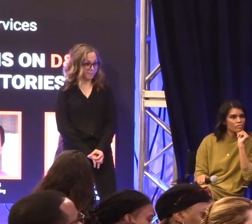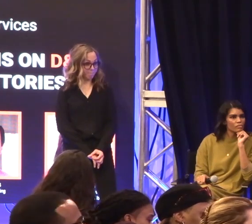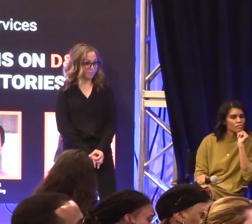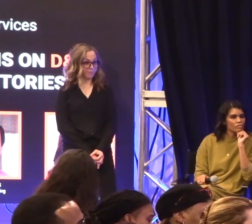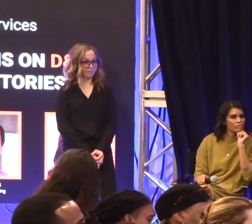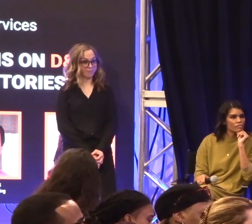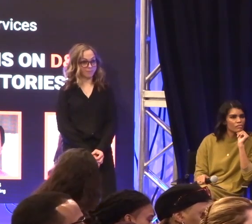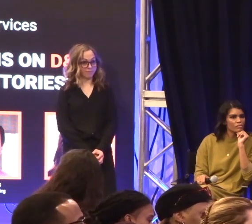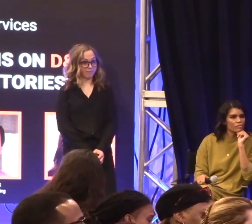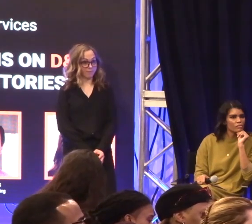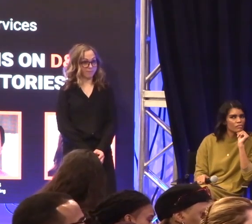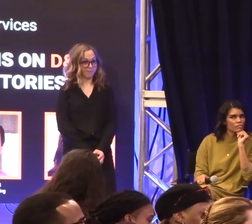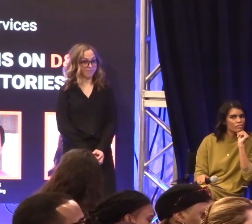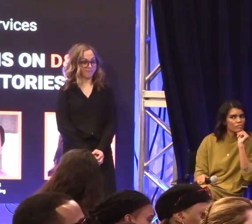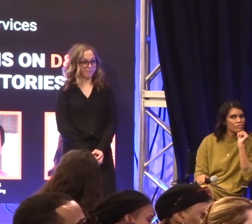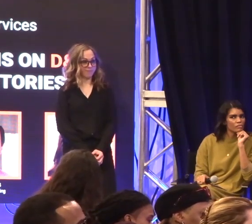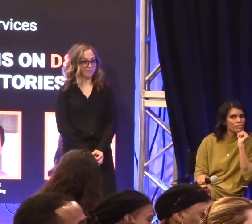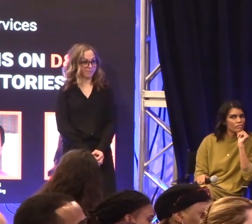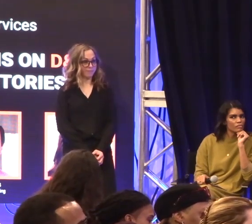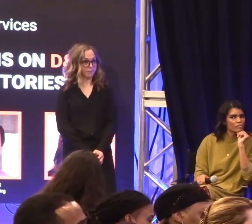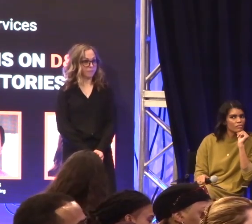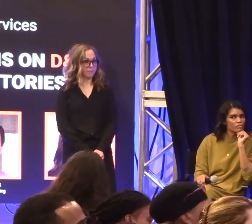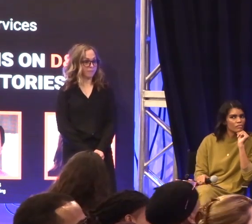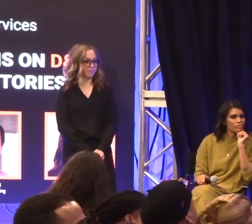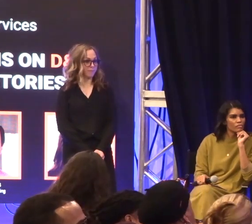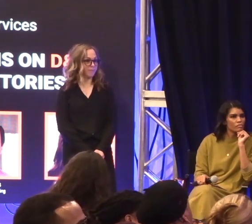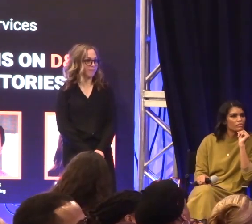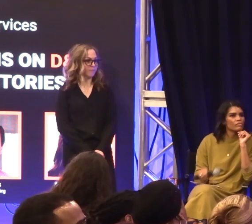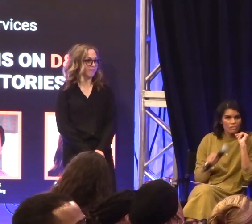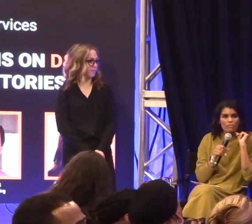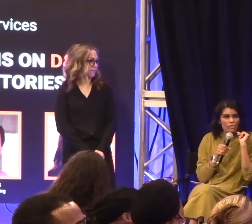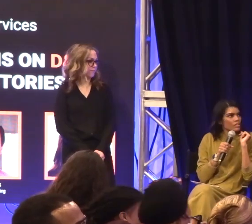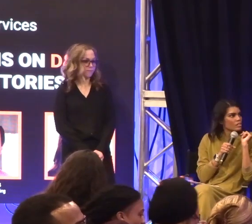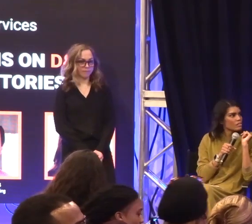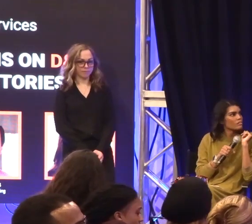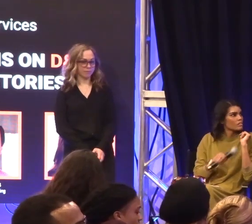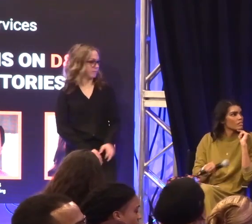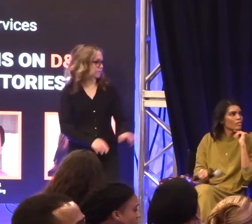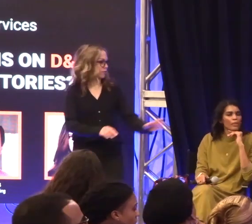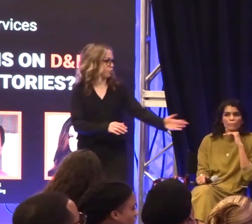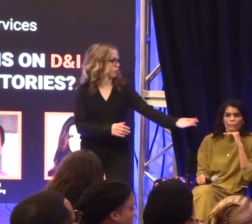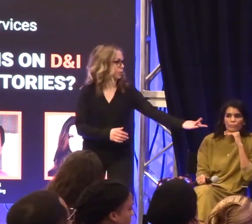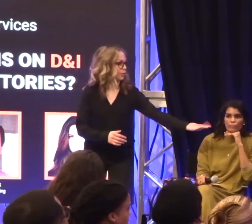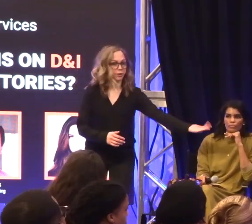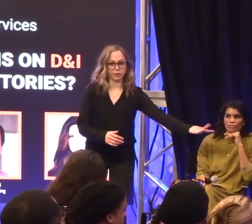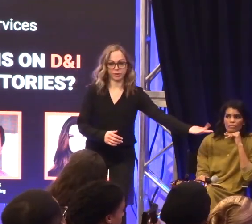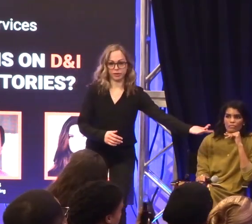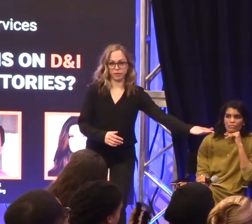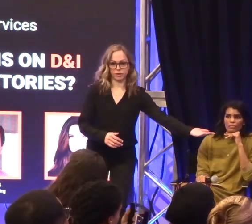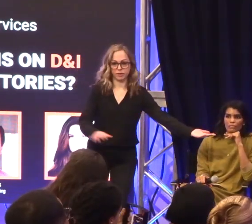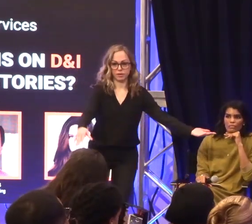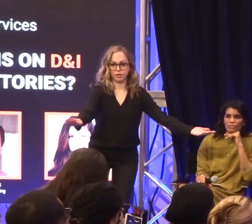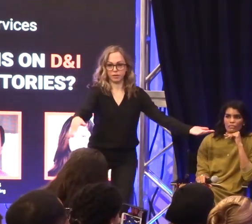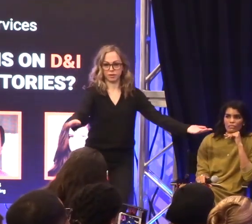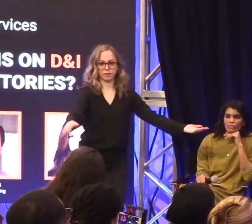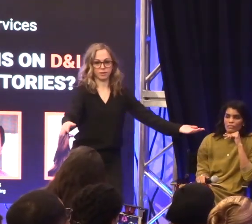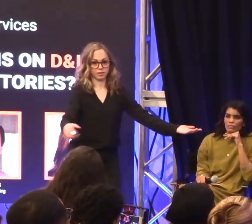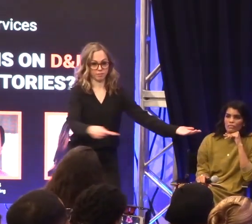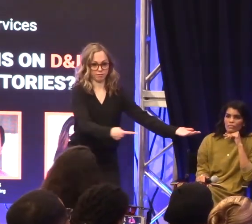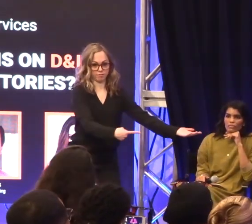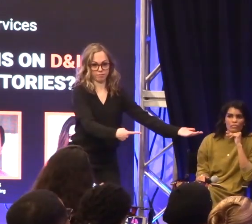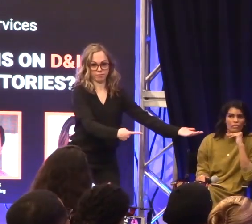the organizations and the filmmakers do? I mean, everyone can be involved, but tell me how you're contributing to the accessibility of the